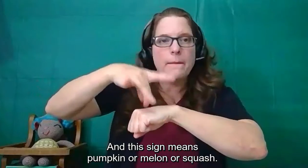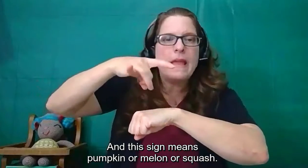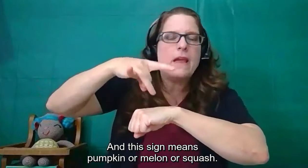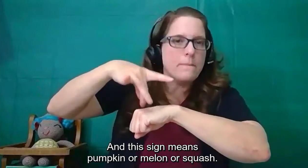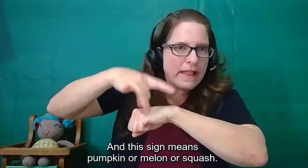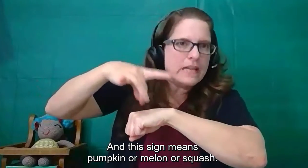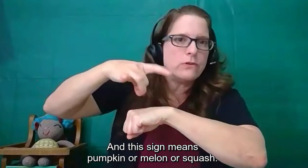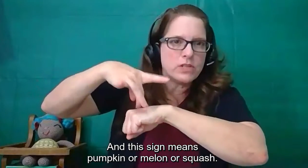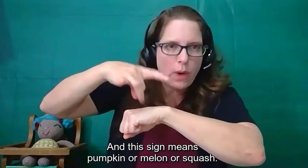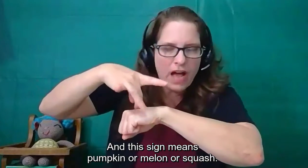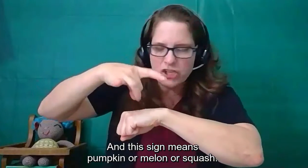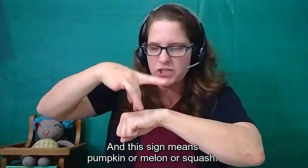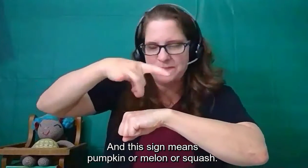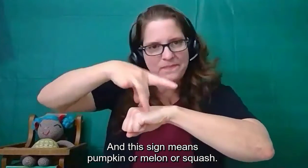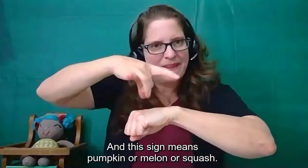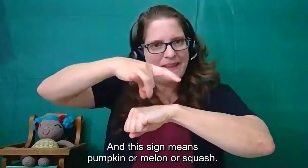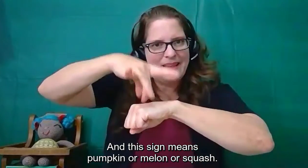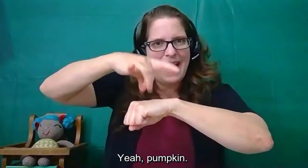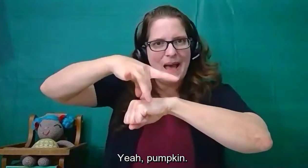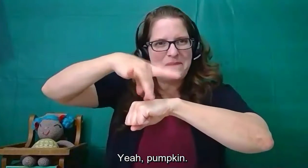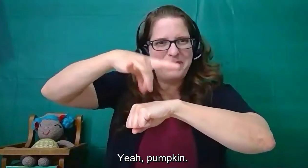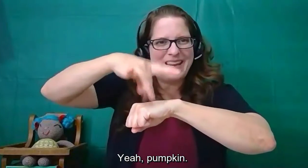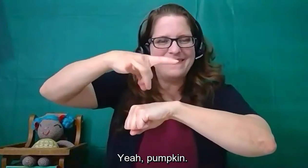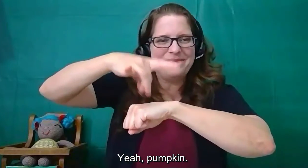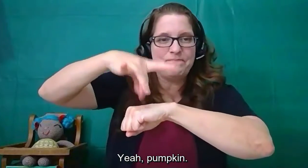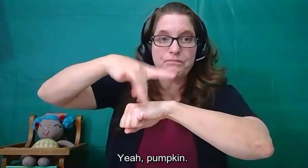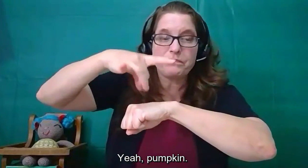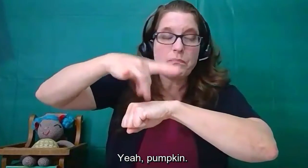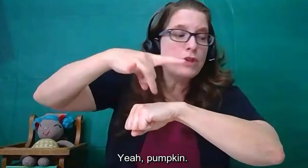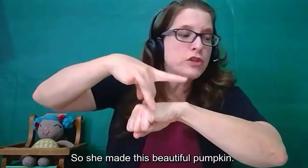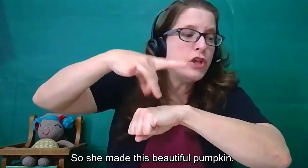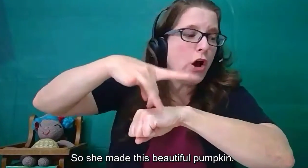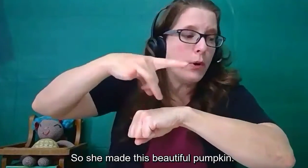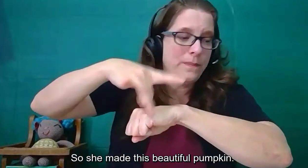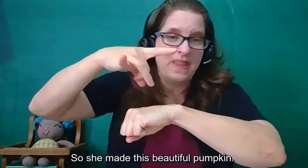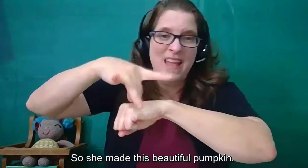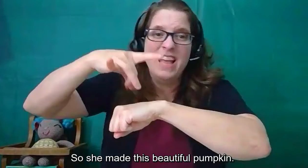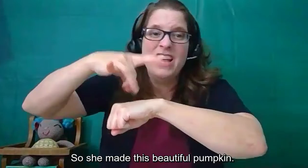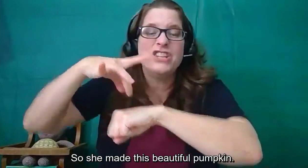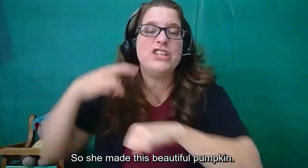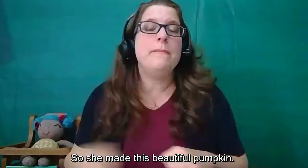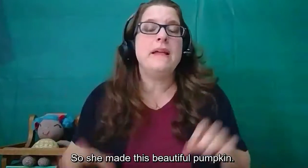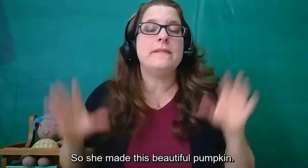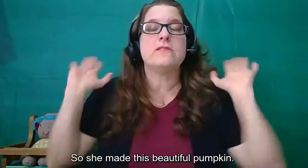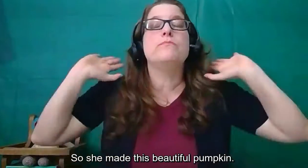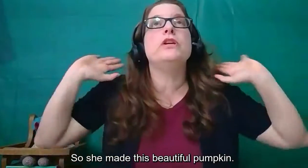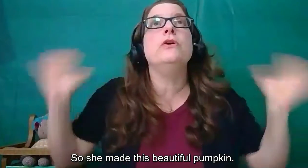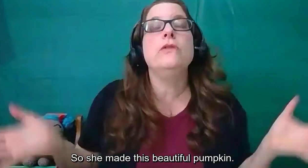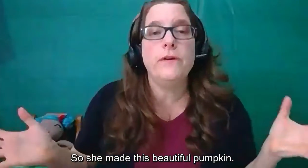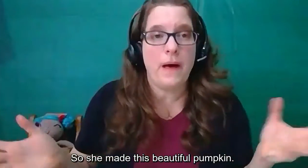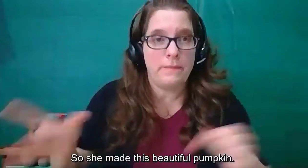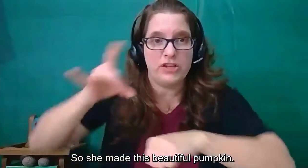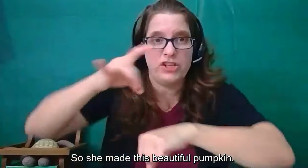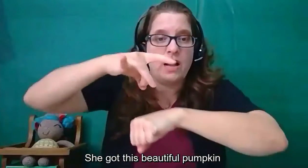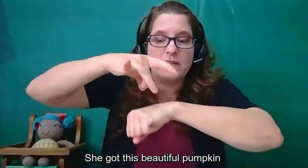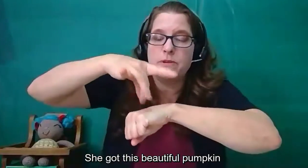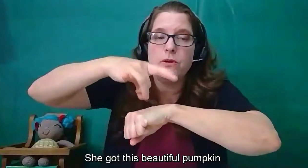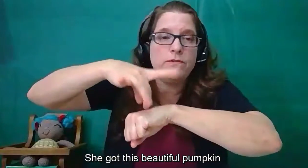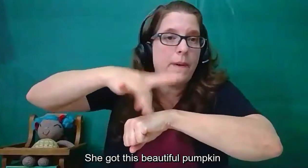pumpkin or melon or squash. Yeah, pumpkin. So she made this beautiful pumpkin. She got this beautiful